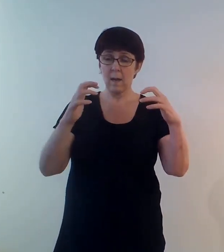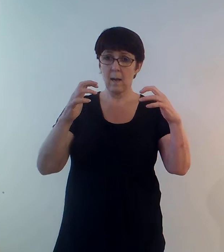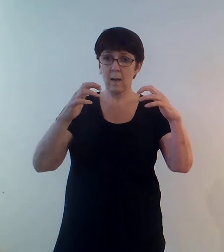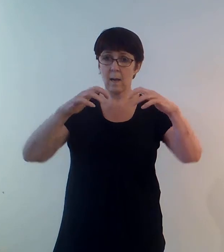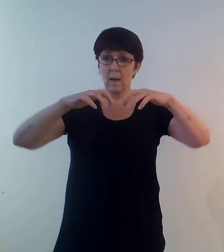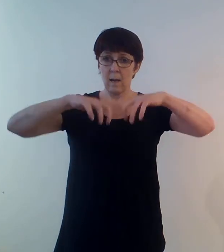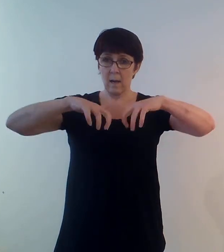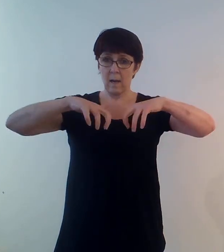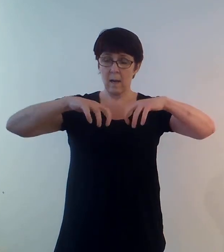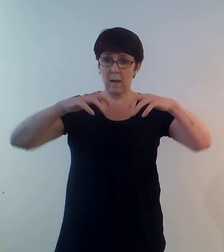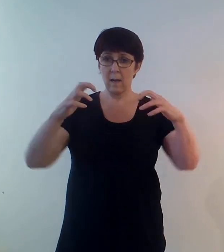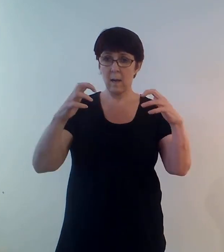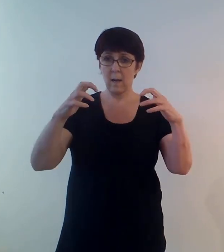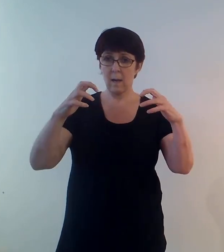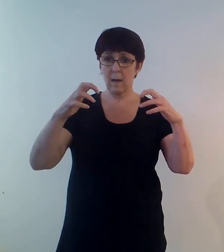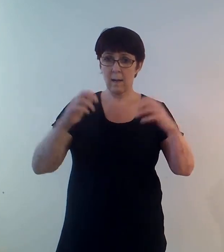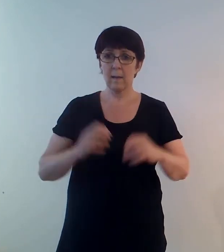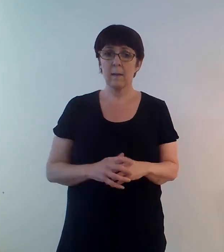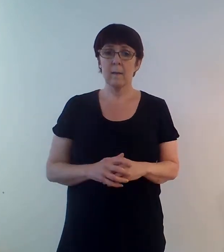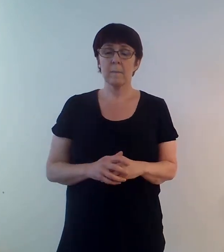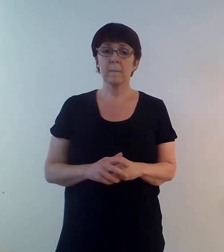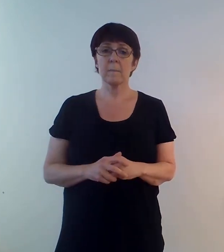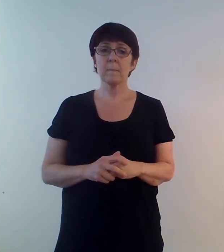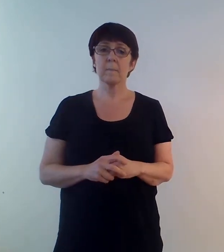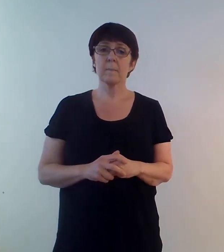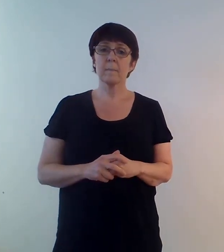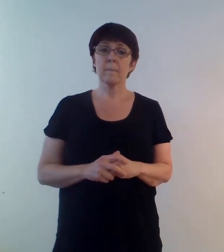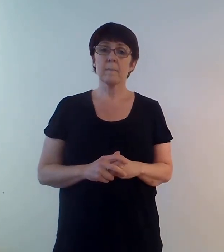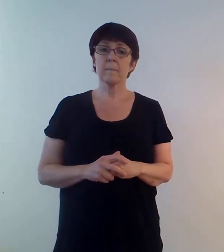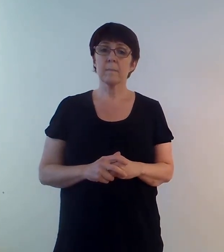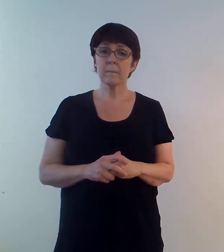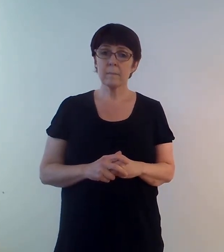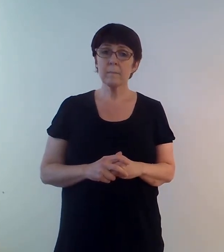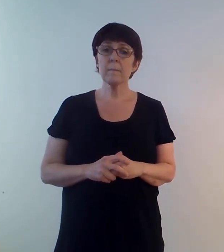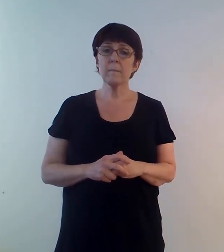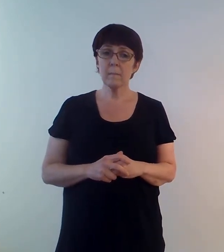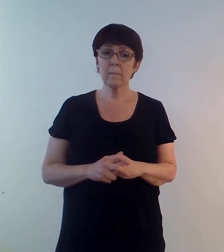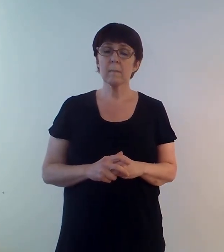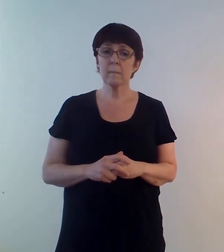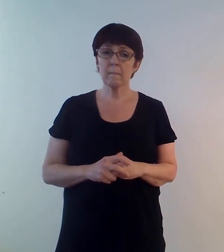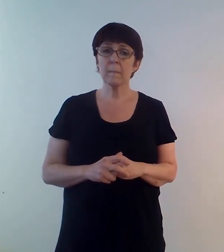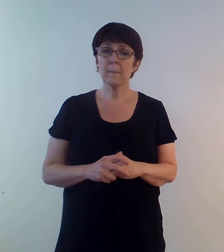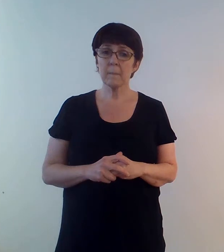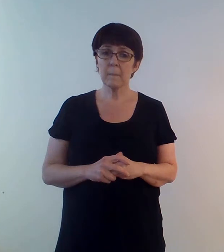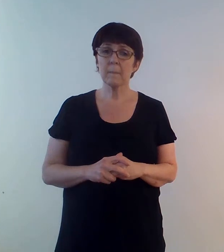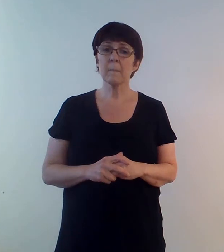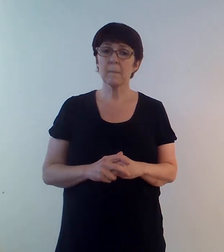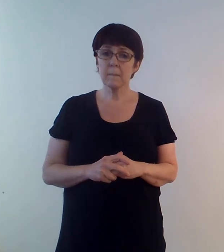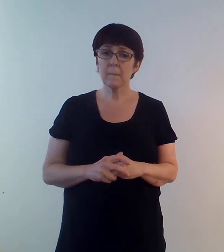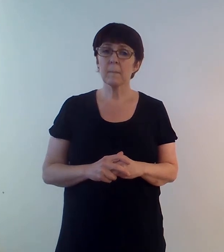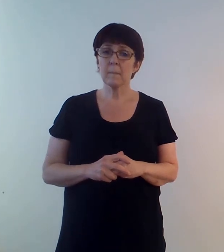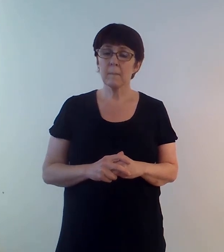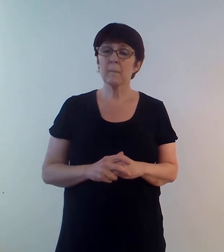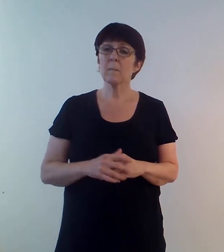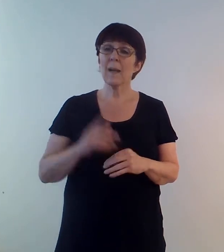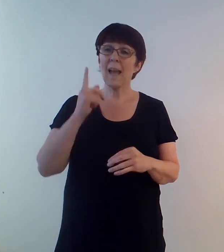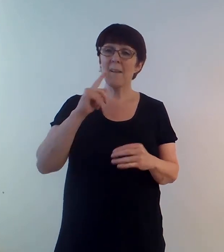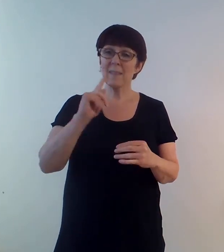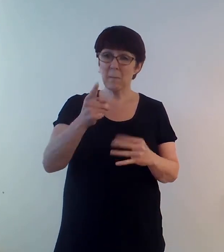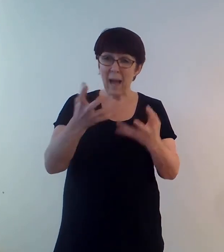and we're just moving through the shoulders. It's quite challenging to grasp your head around it. So guys, to make this slightly easier, we can just place the knees on